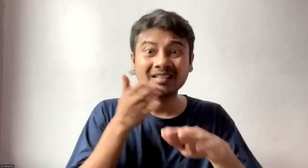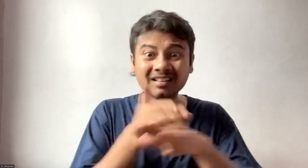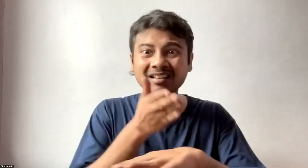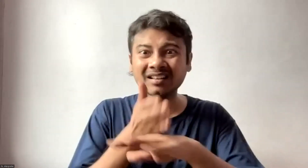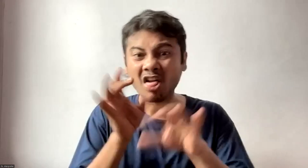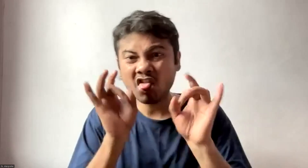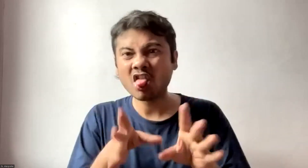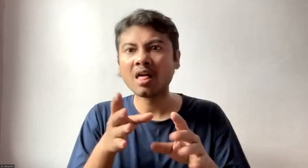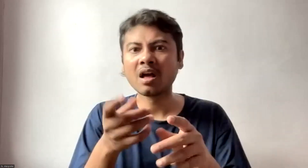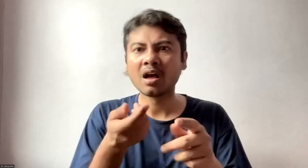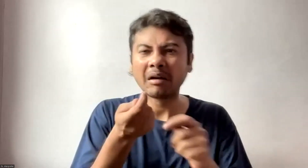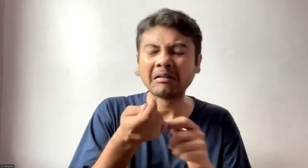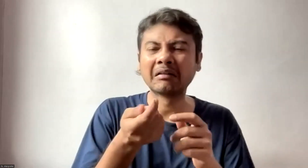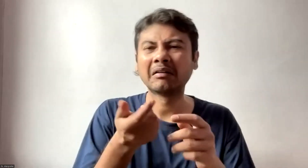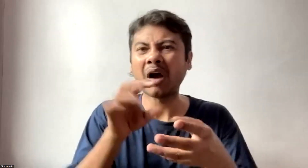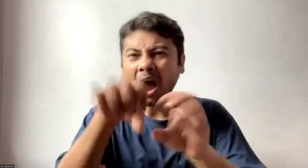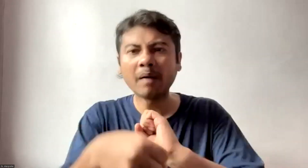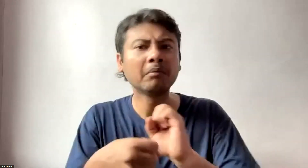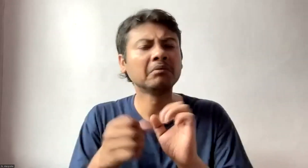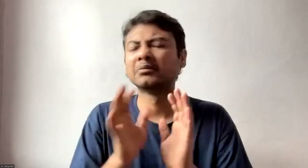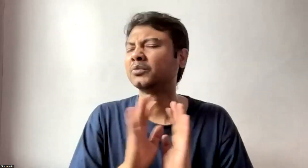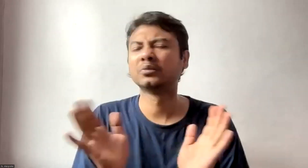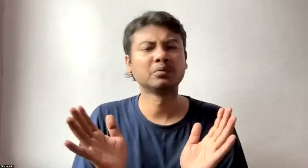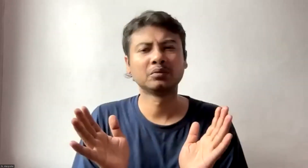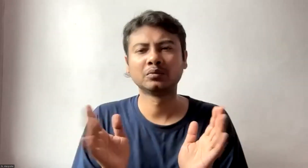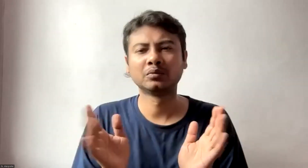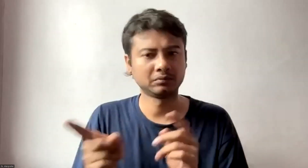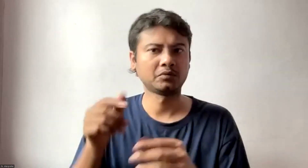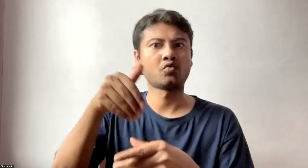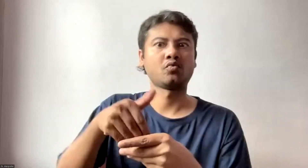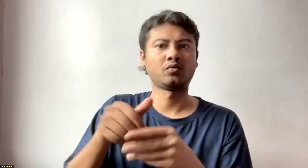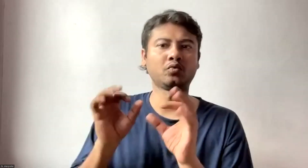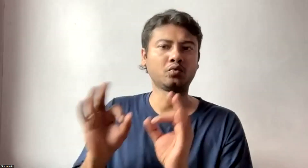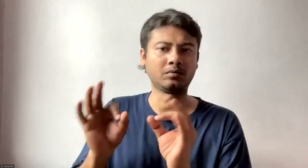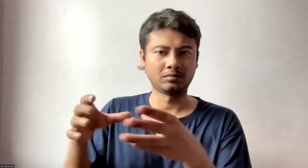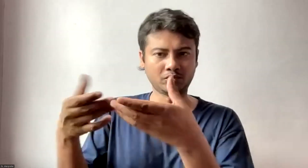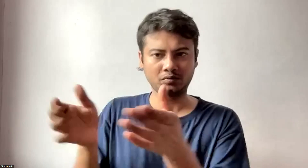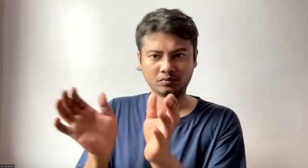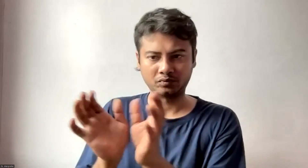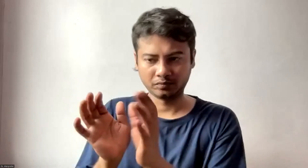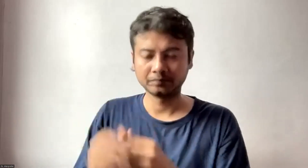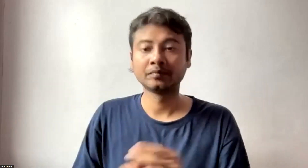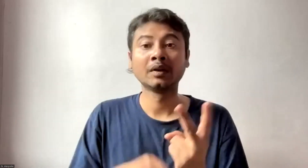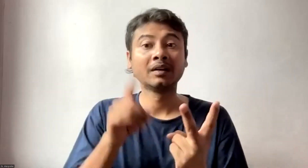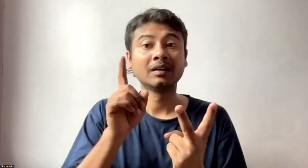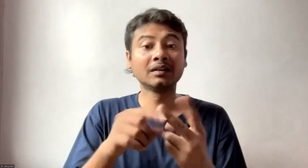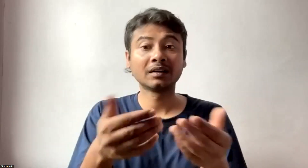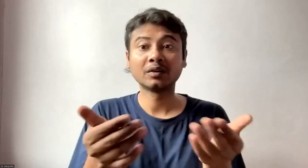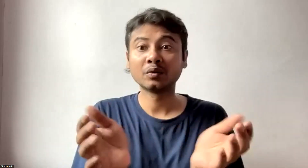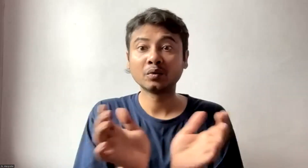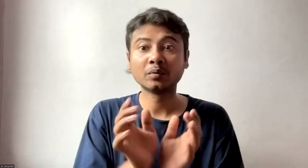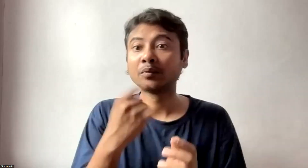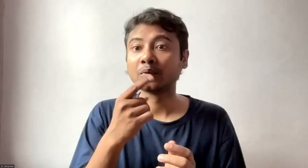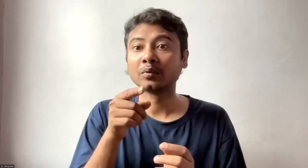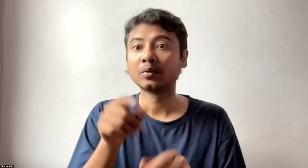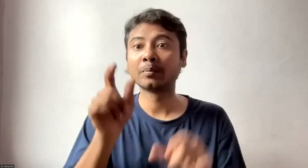desires. They always want more and more in life, and they are never satisfied. And they keep